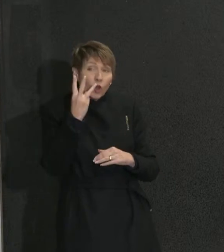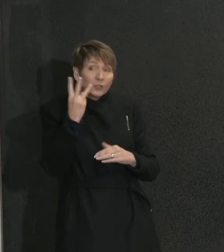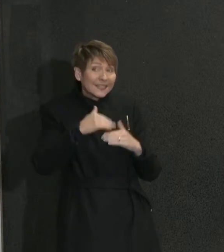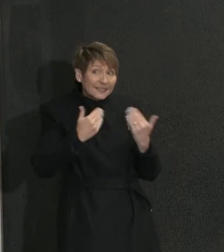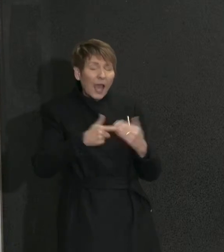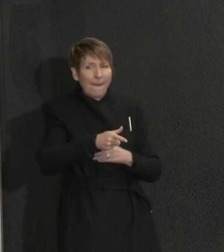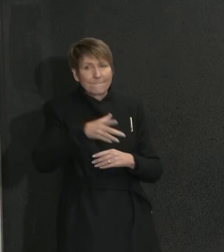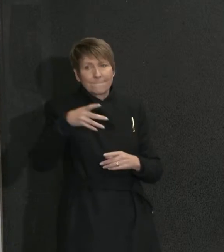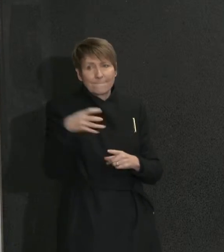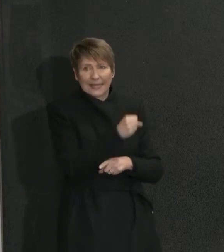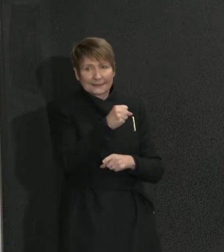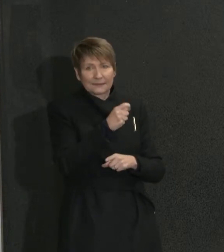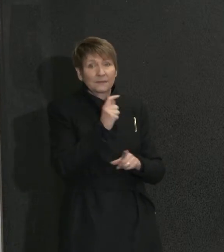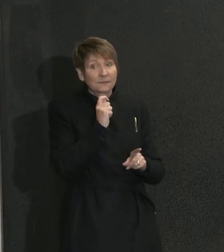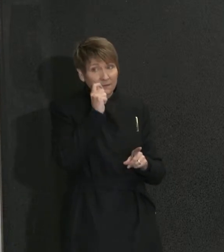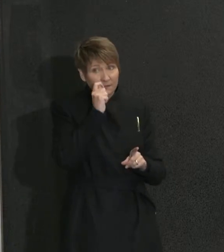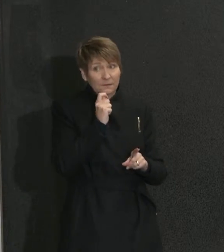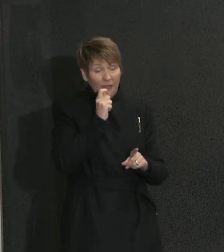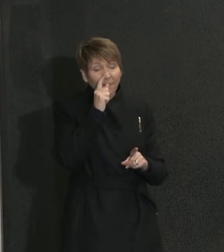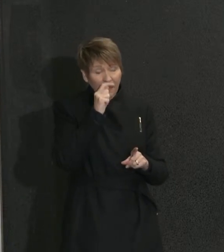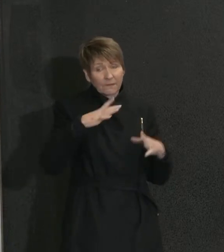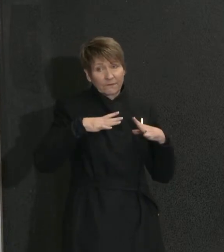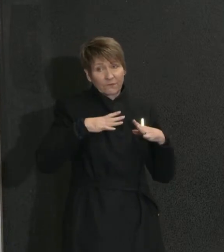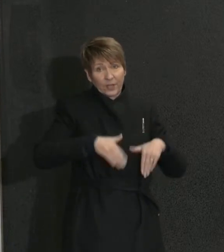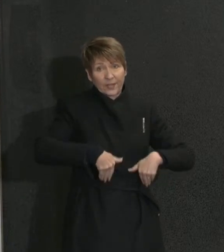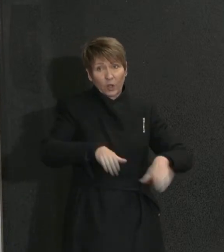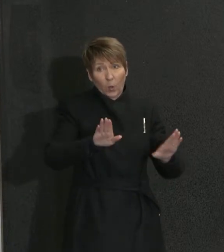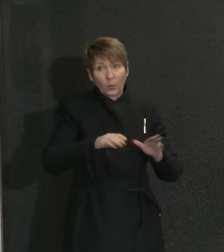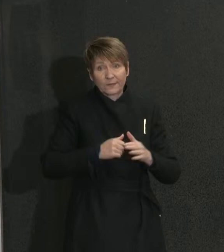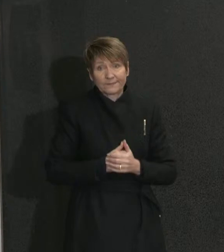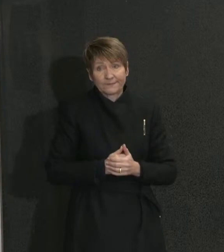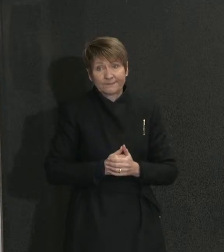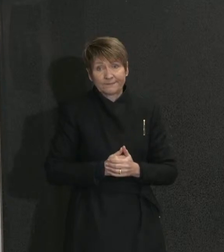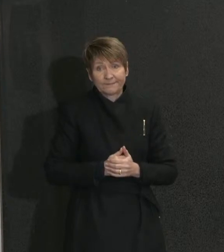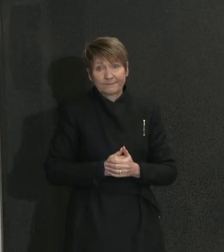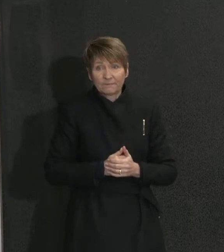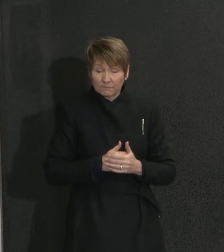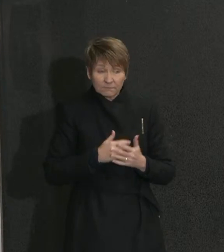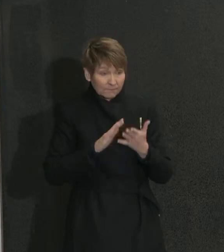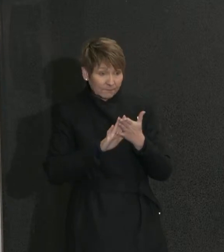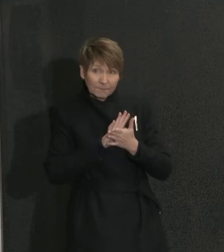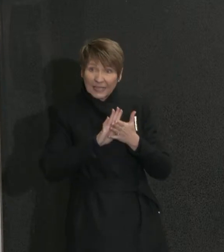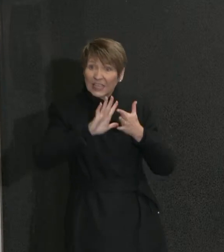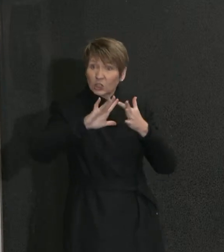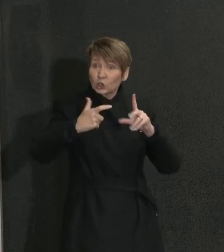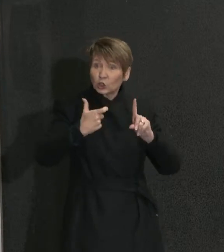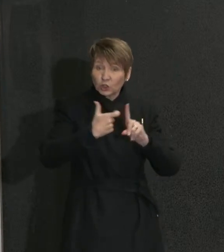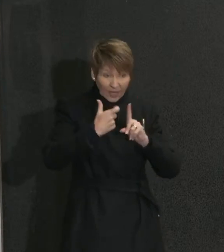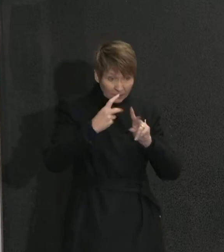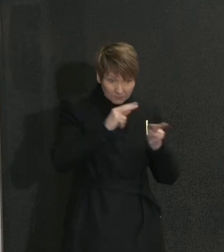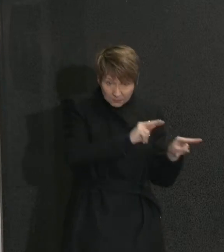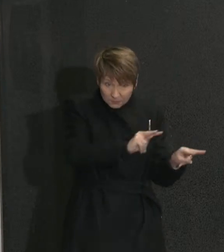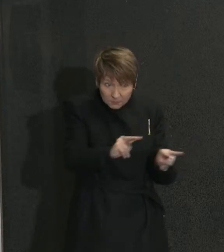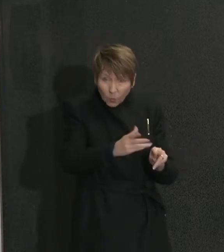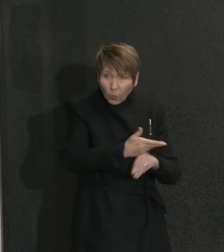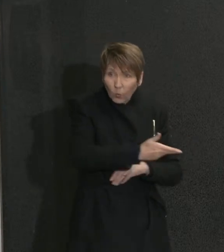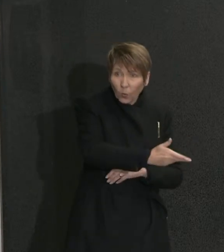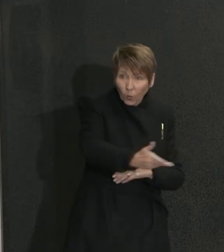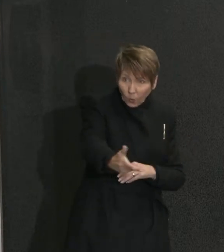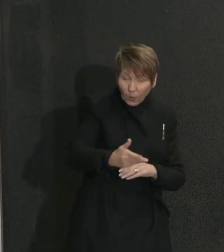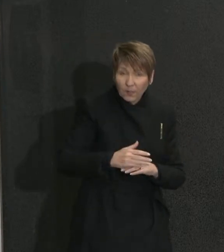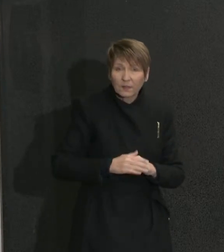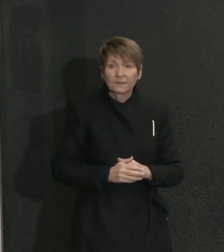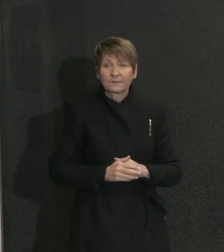community, spreading it, because they're under control, they're in isolation. So I don't have a concern around the fact. What we are looking at, absolutely, Paul,